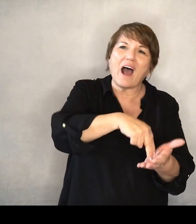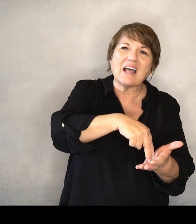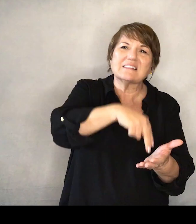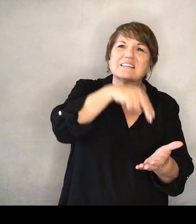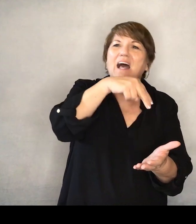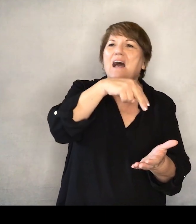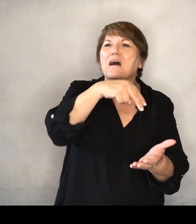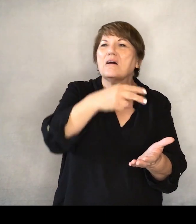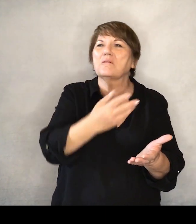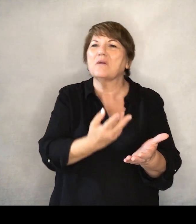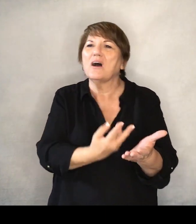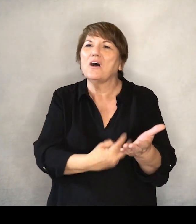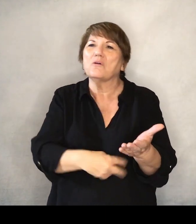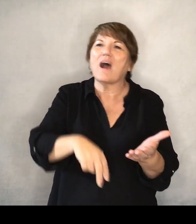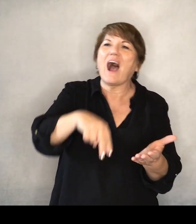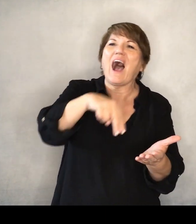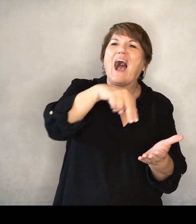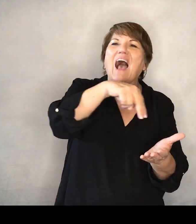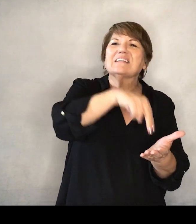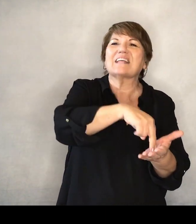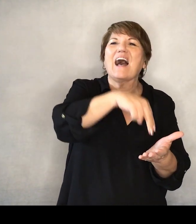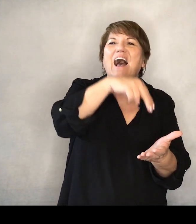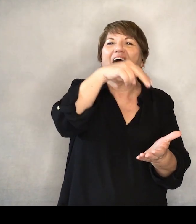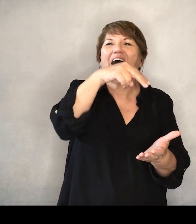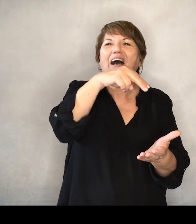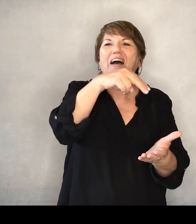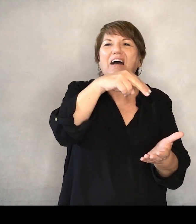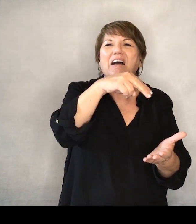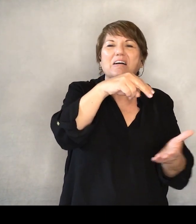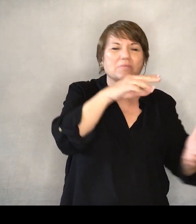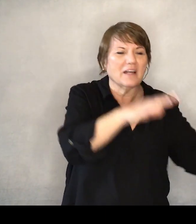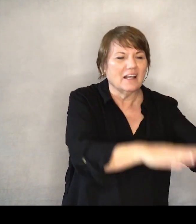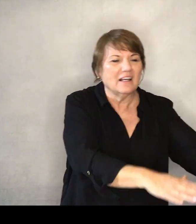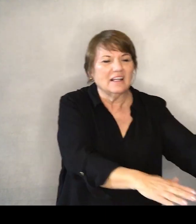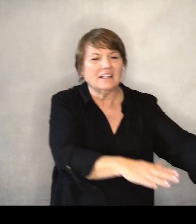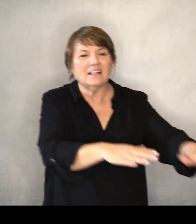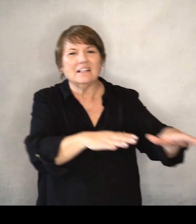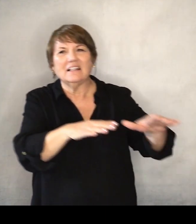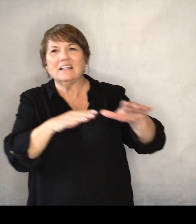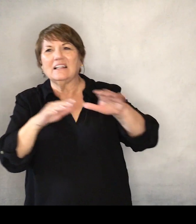rise up, oh rise up.